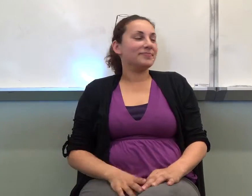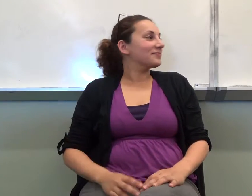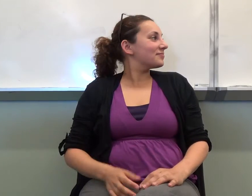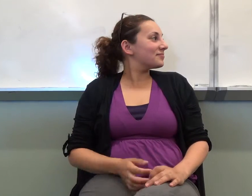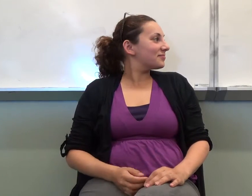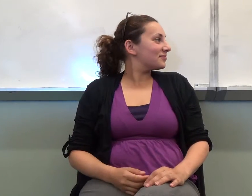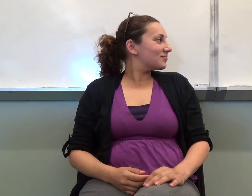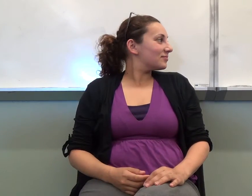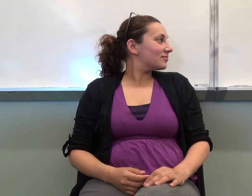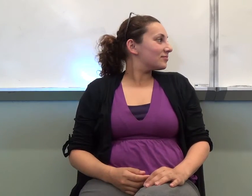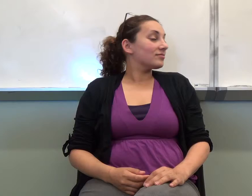and other.